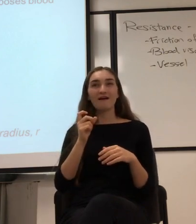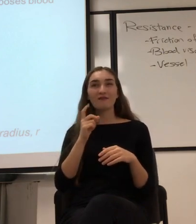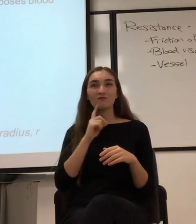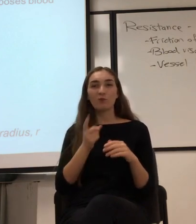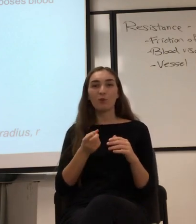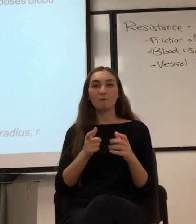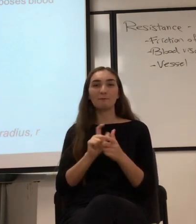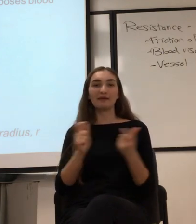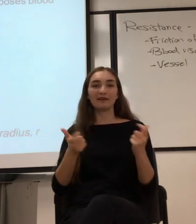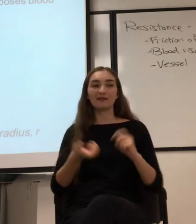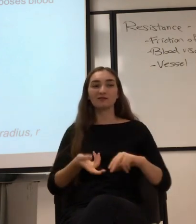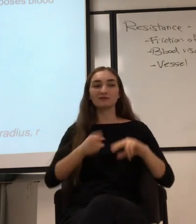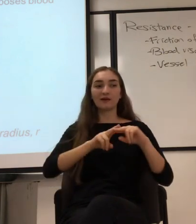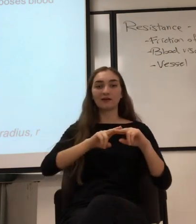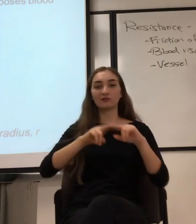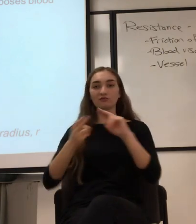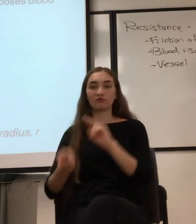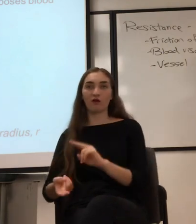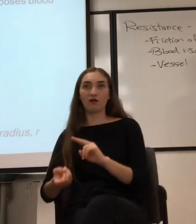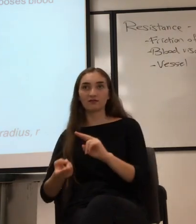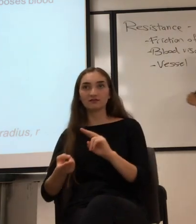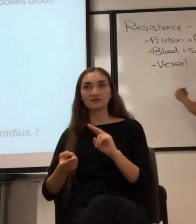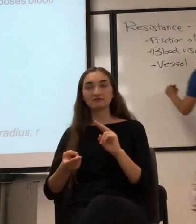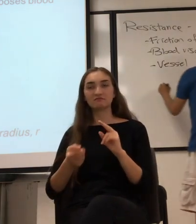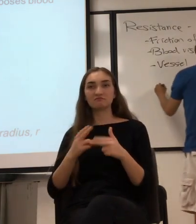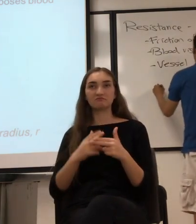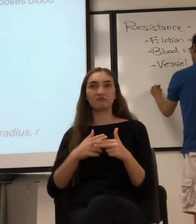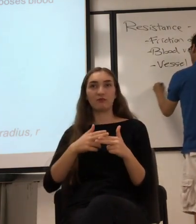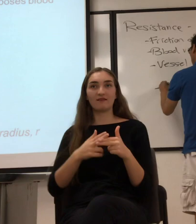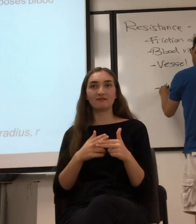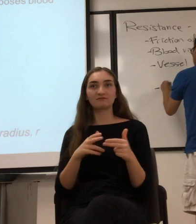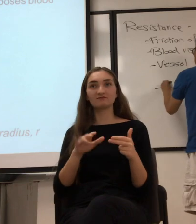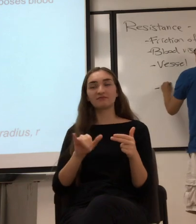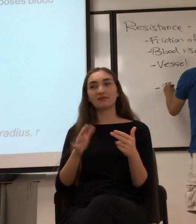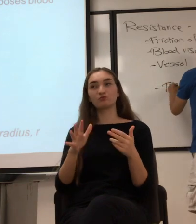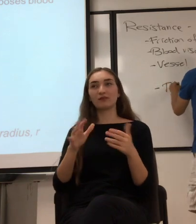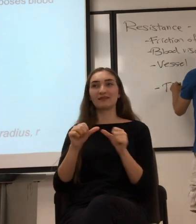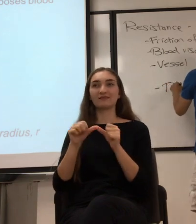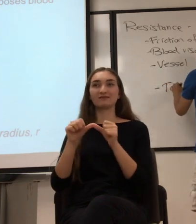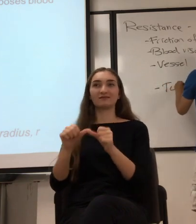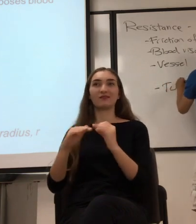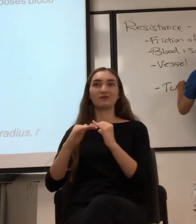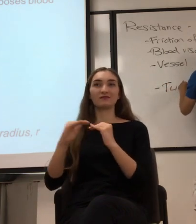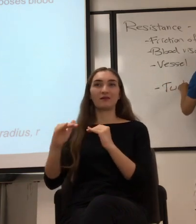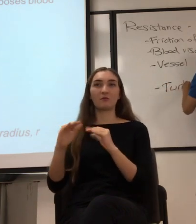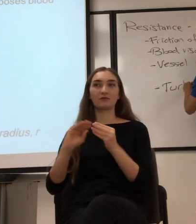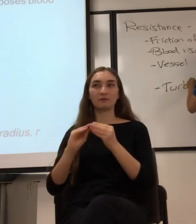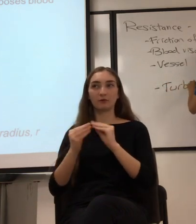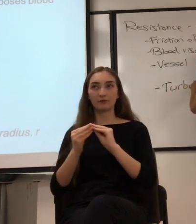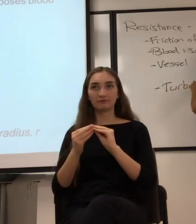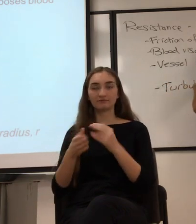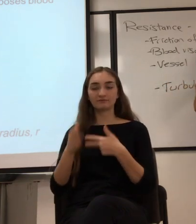adults. Okay, turbulent blood flow. Turbulence.